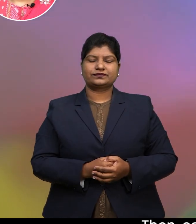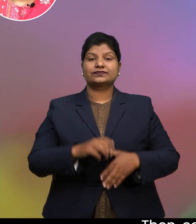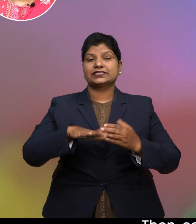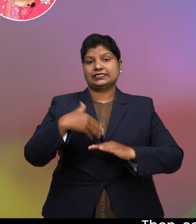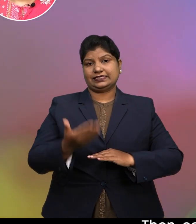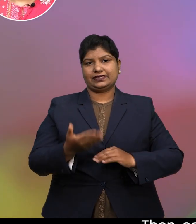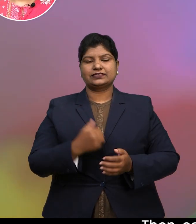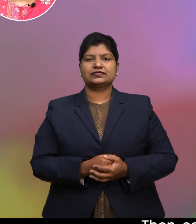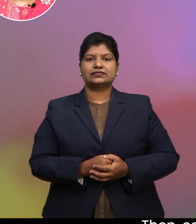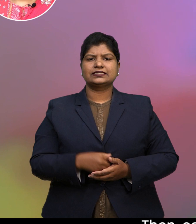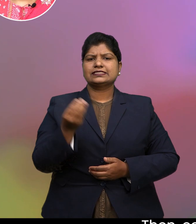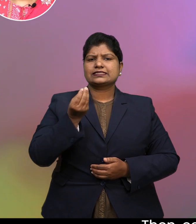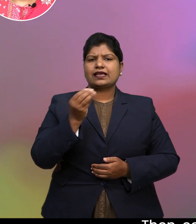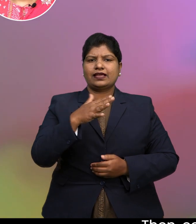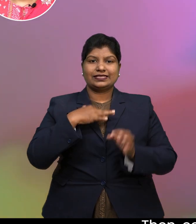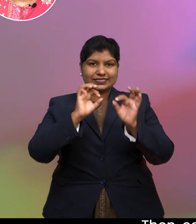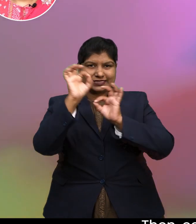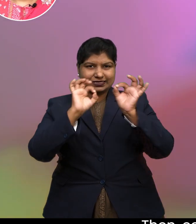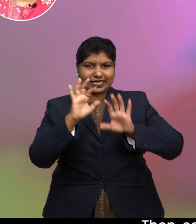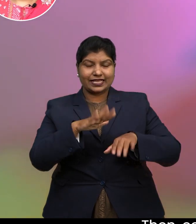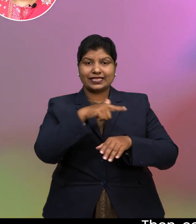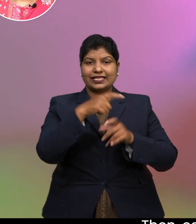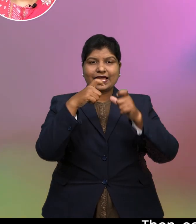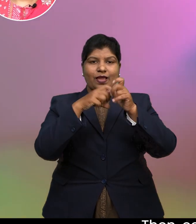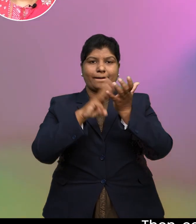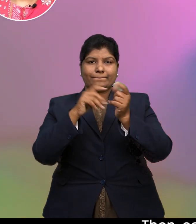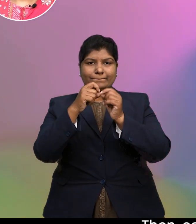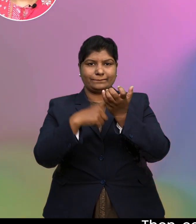Then, certain cells of the embryo